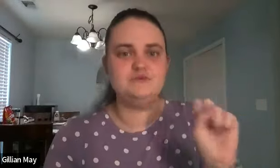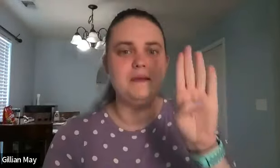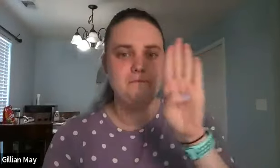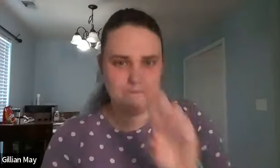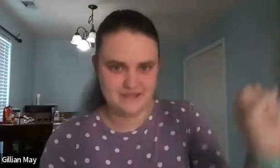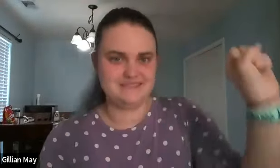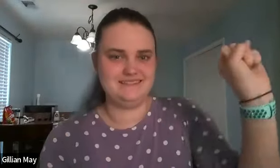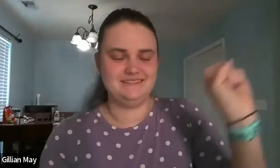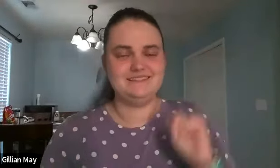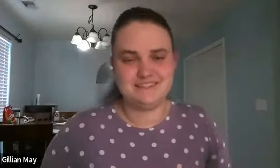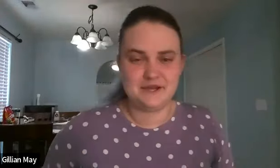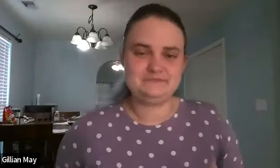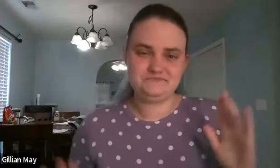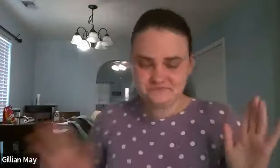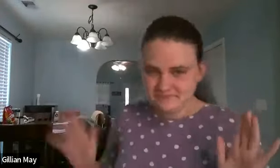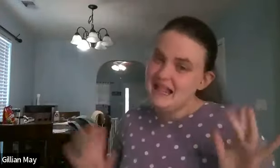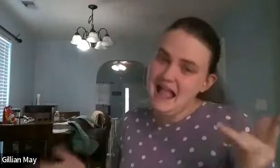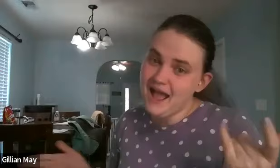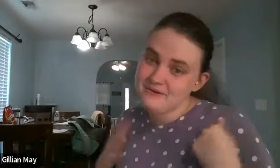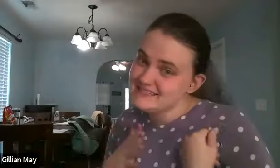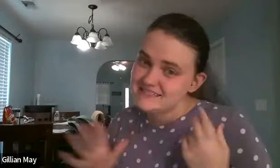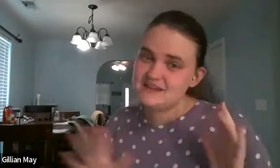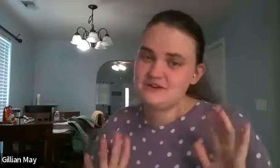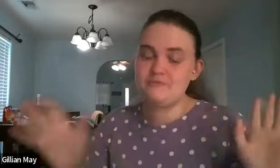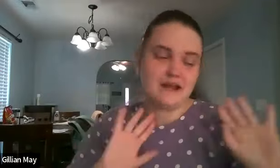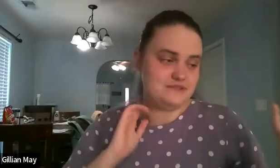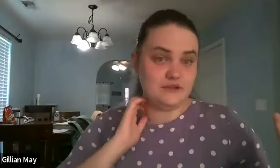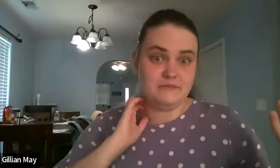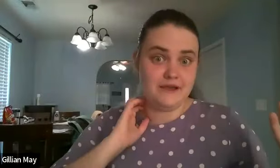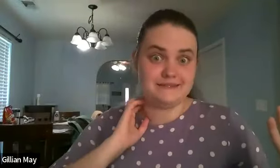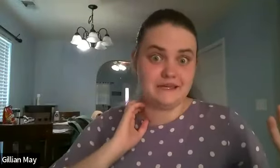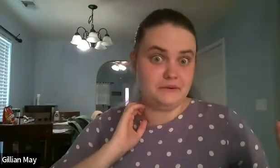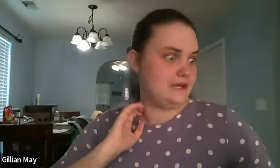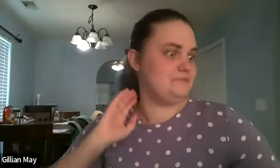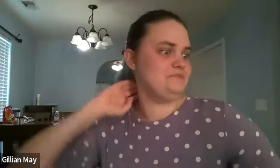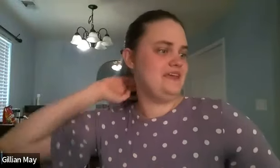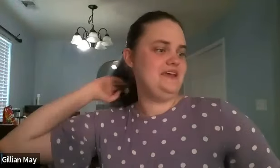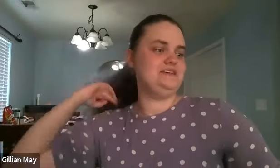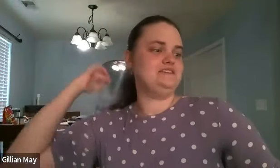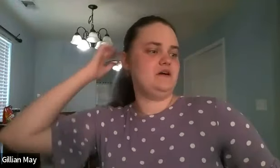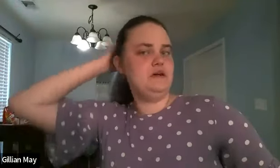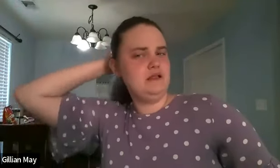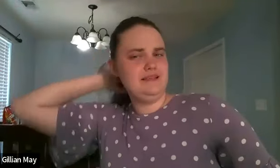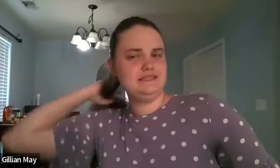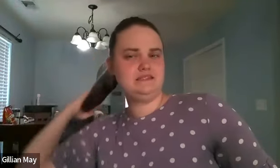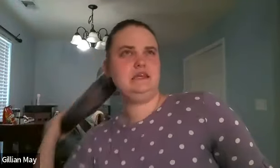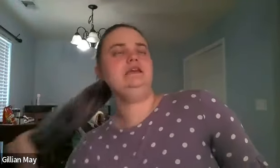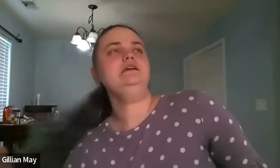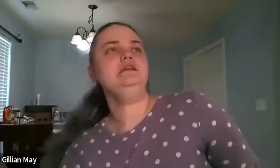went bus. So I always think it's kind of cool, but I'm totally biased. I know I am. So let's see,